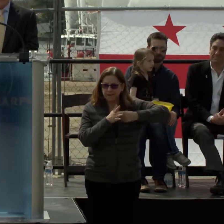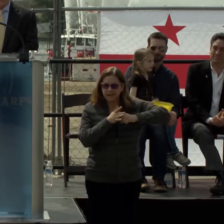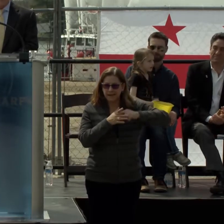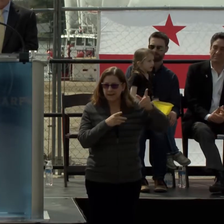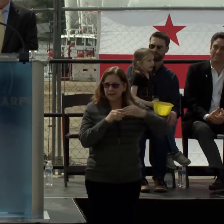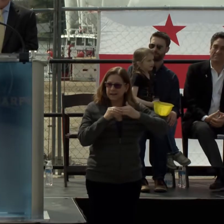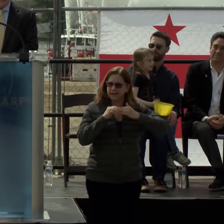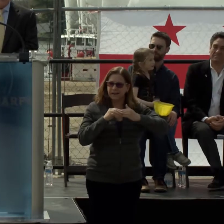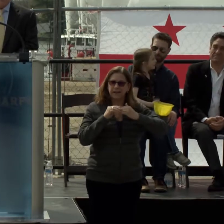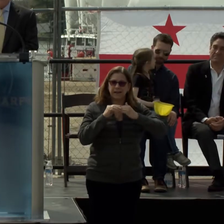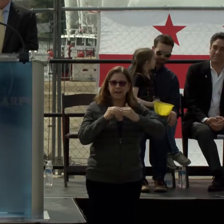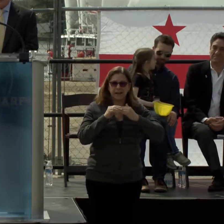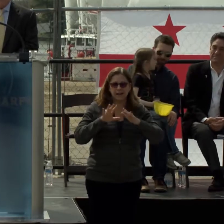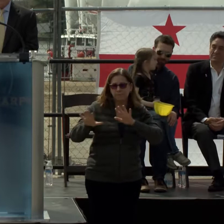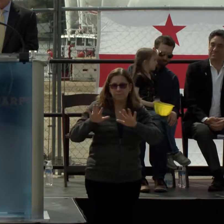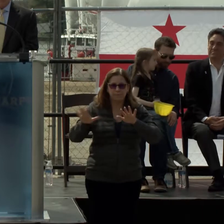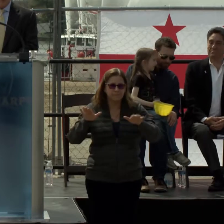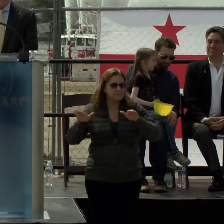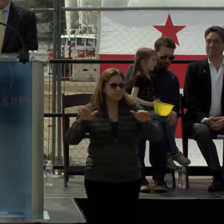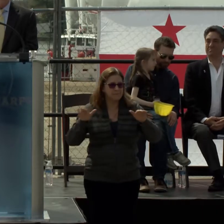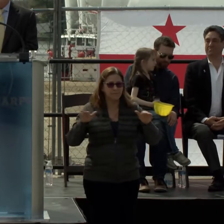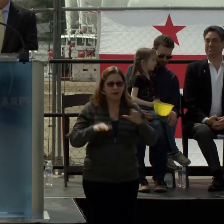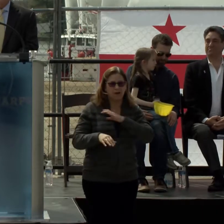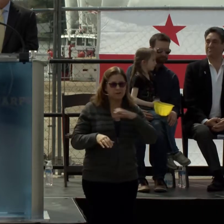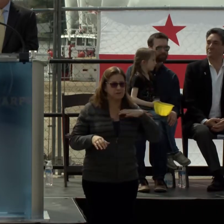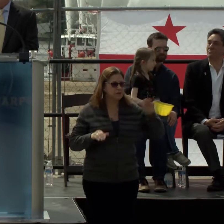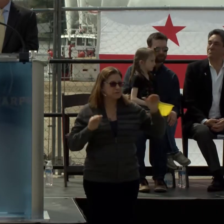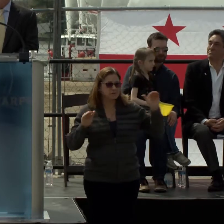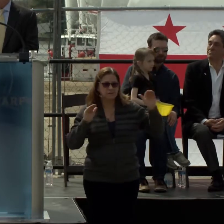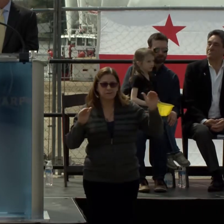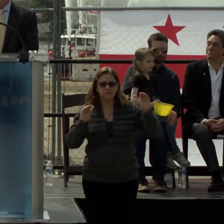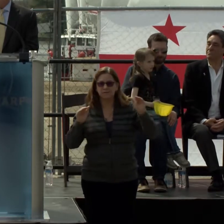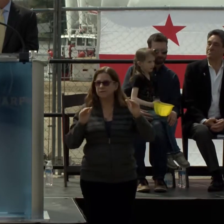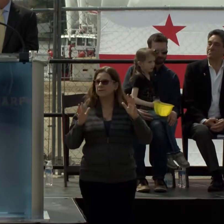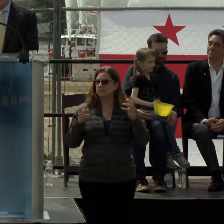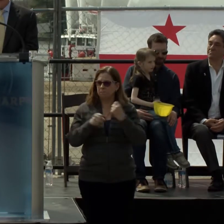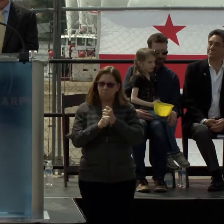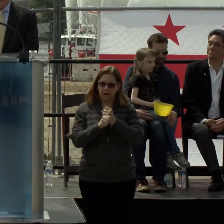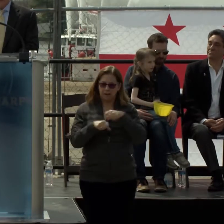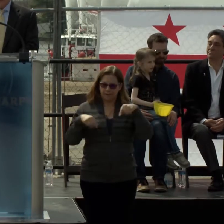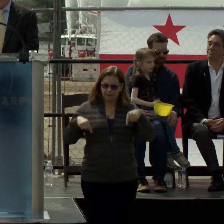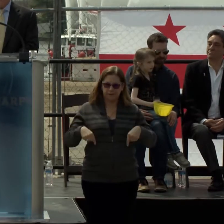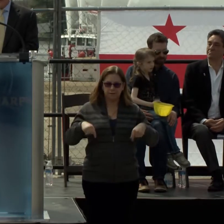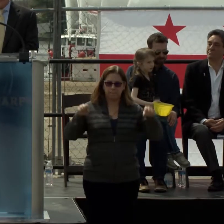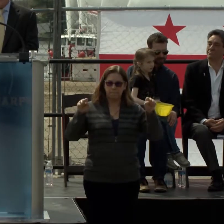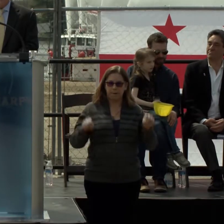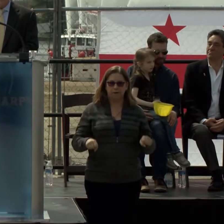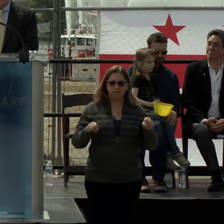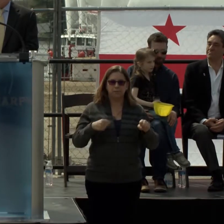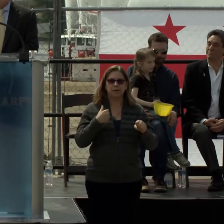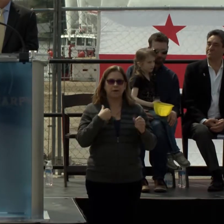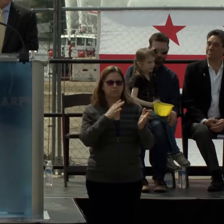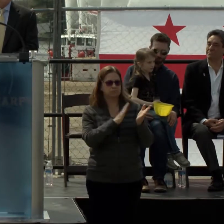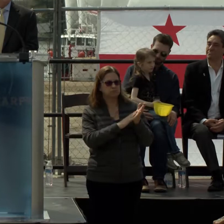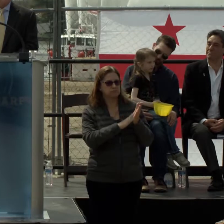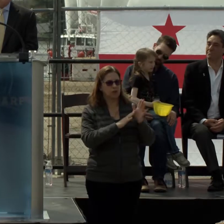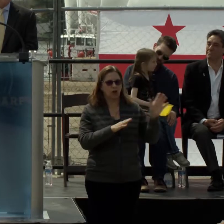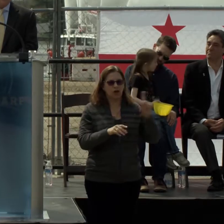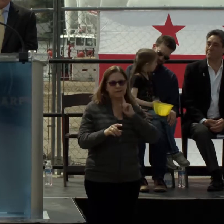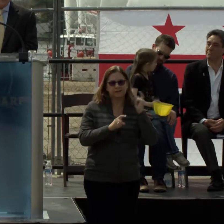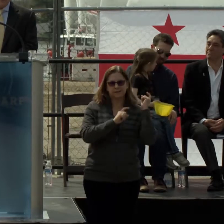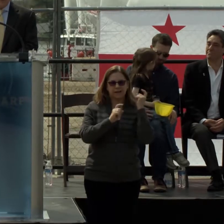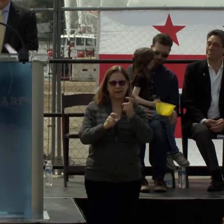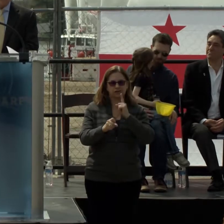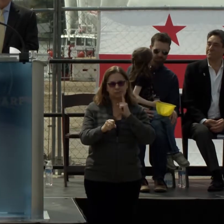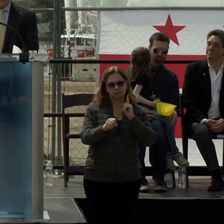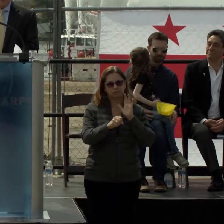Congress made the wharf possible. She opened up our waterways and dedicated her life to advancing the interests of district